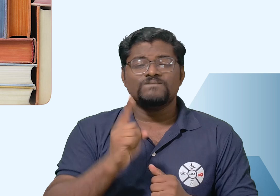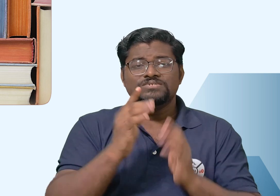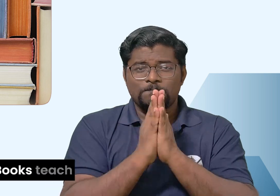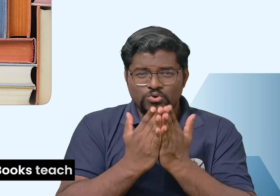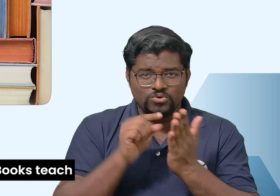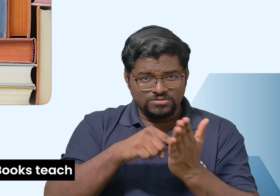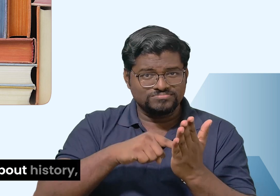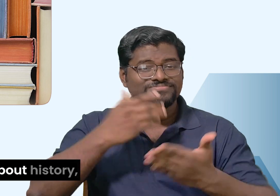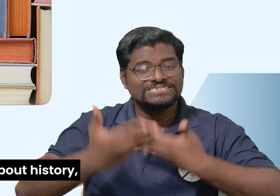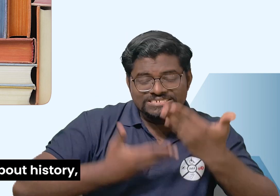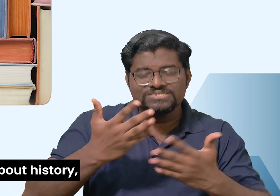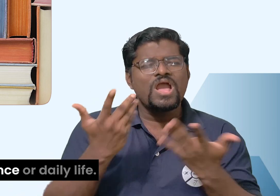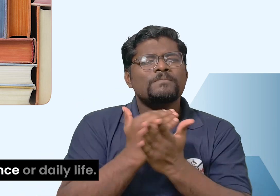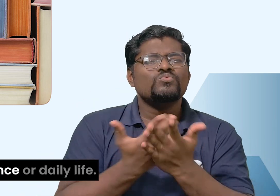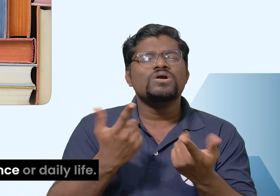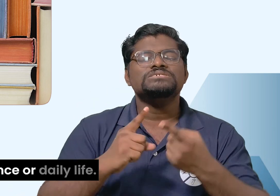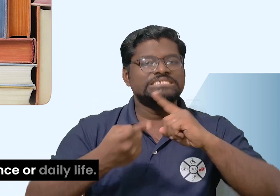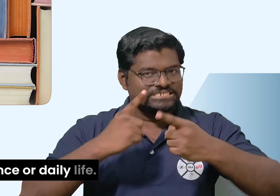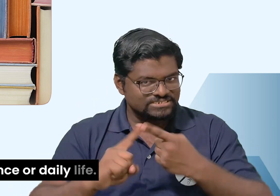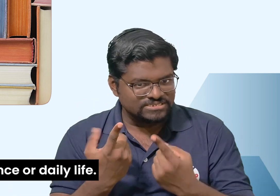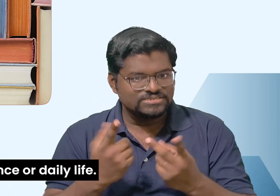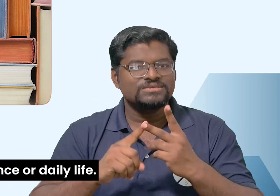Books teach about history, science, or daily life.